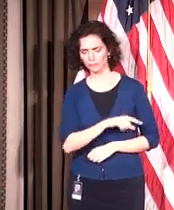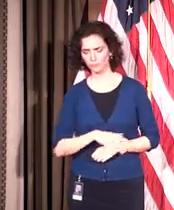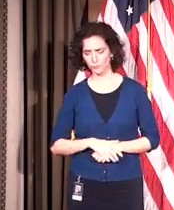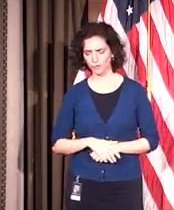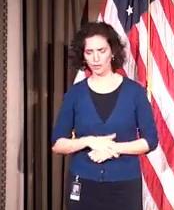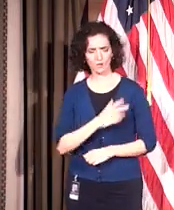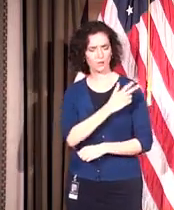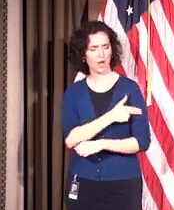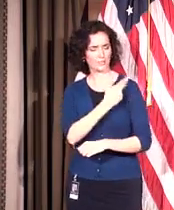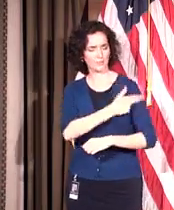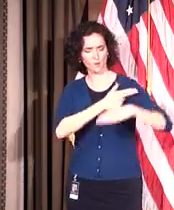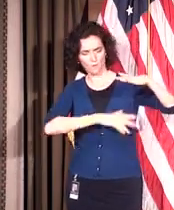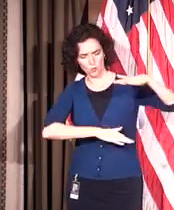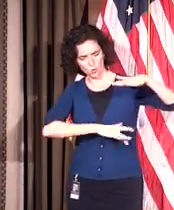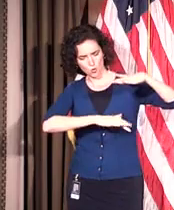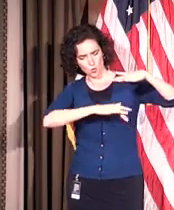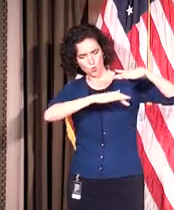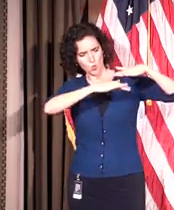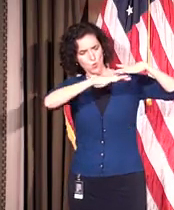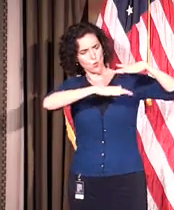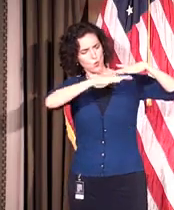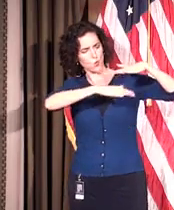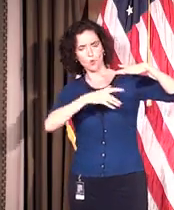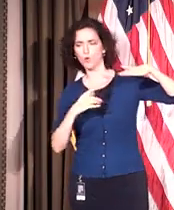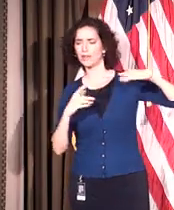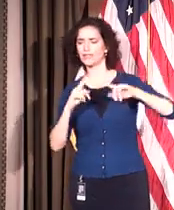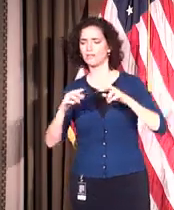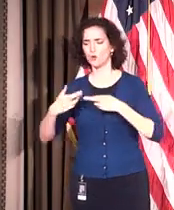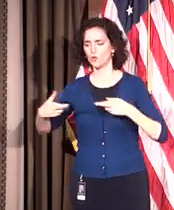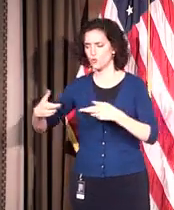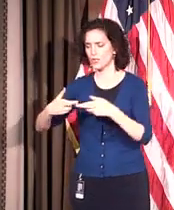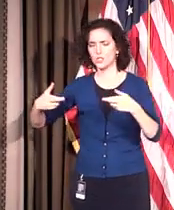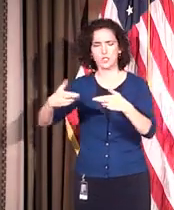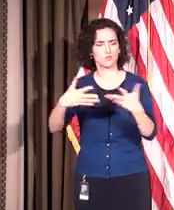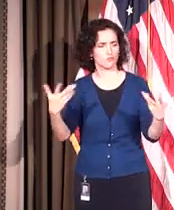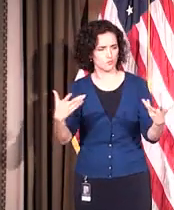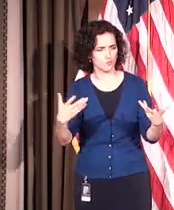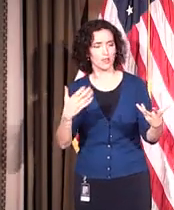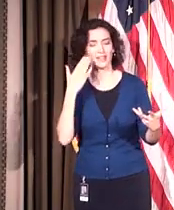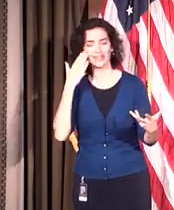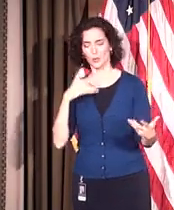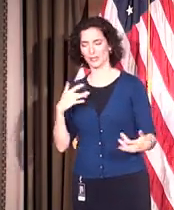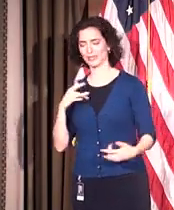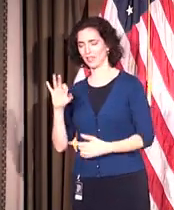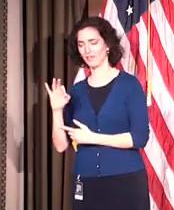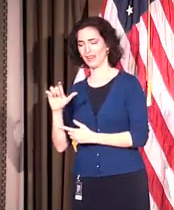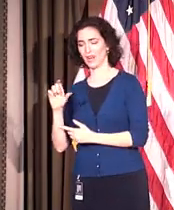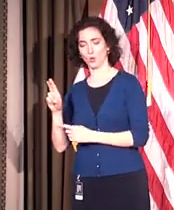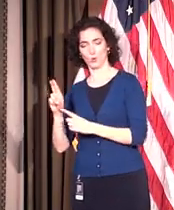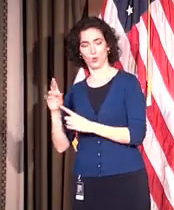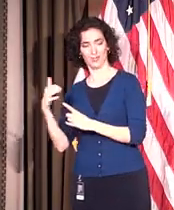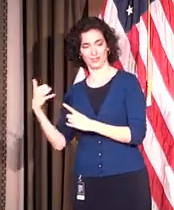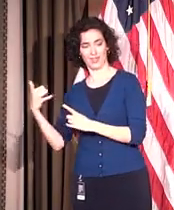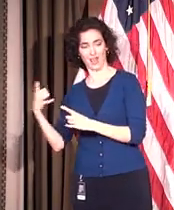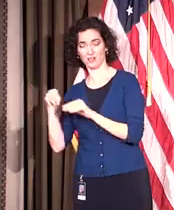regions, especially in the context of flu season. I know the baseline for like ICU beds typically is higher right now.